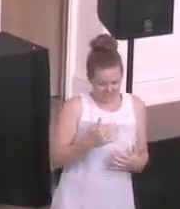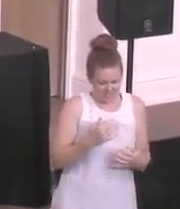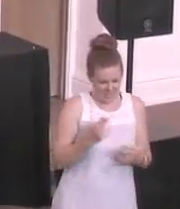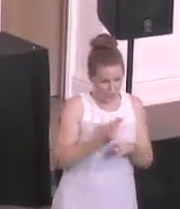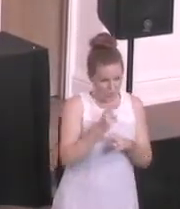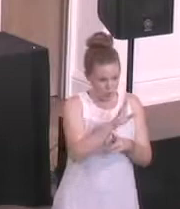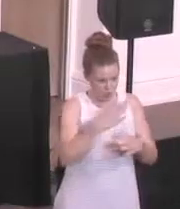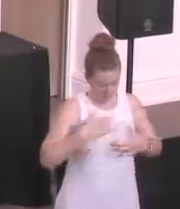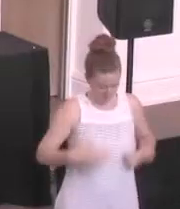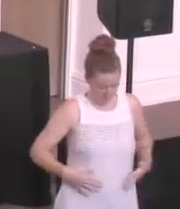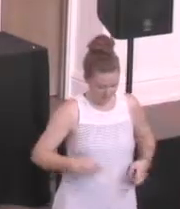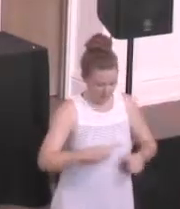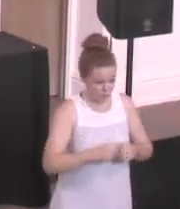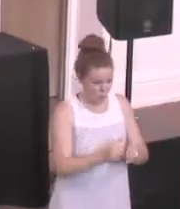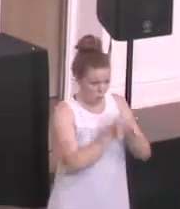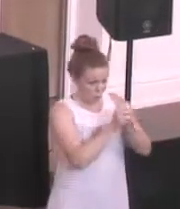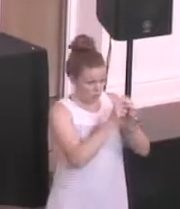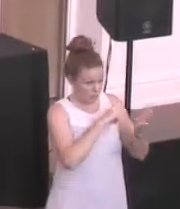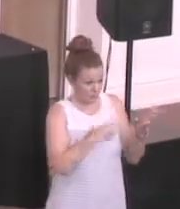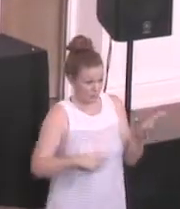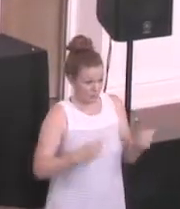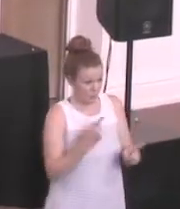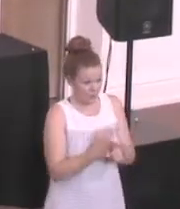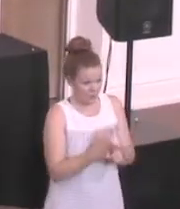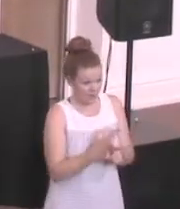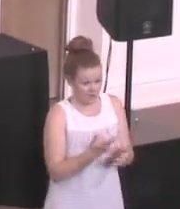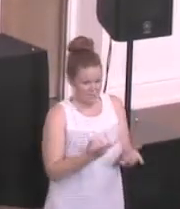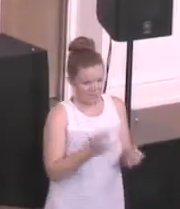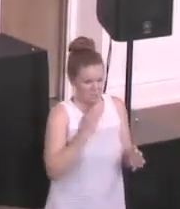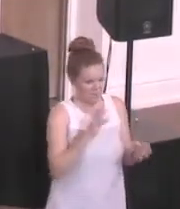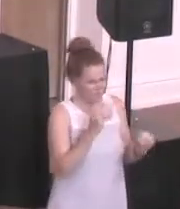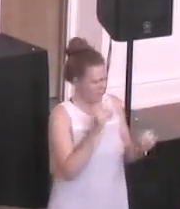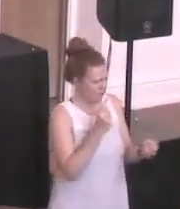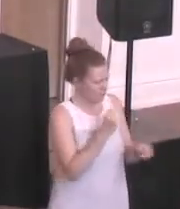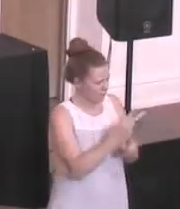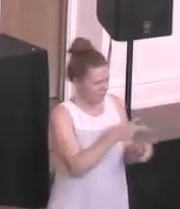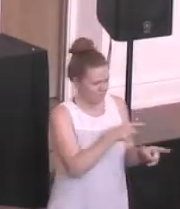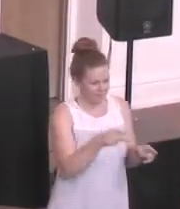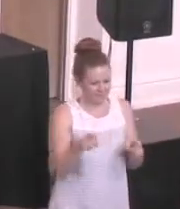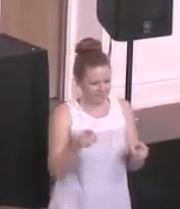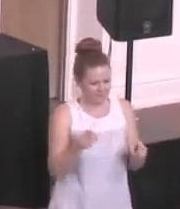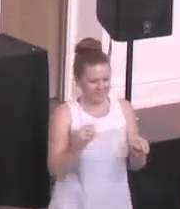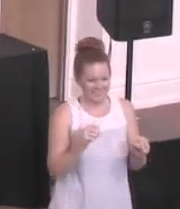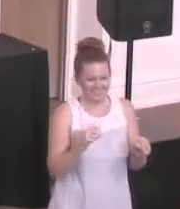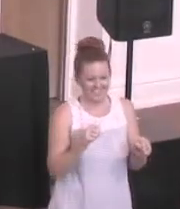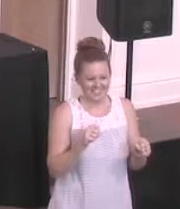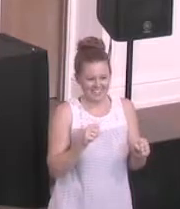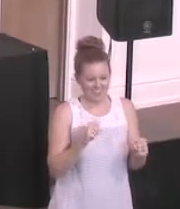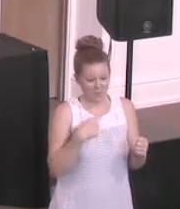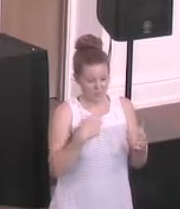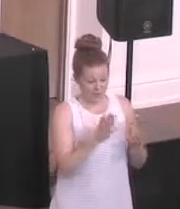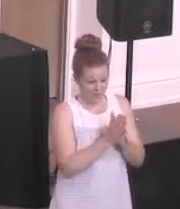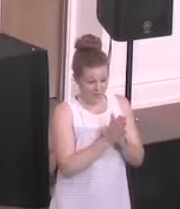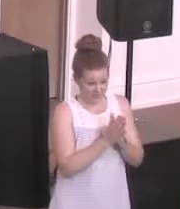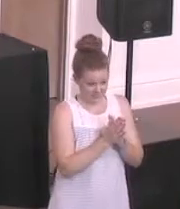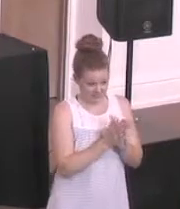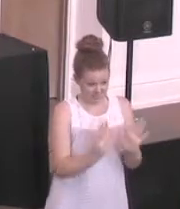their bodies to worship the Lord. You know what I'm talking about? Am I talking to the right people? Okay, so here's what I'm going to